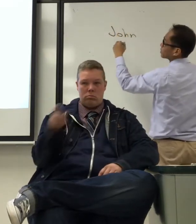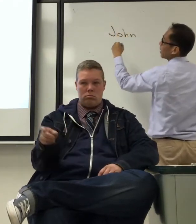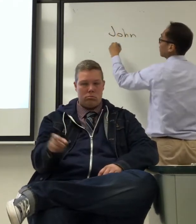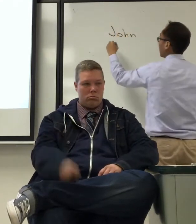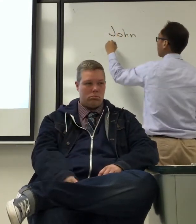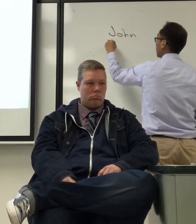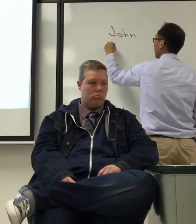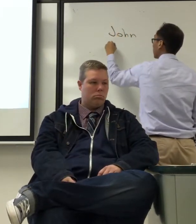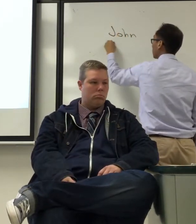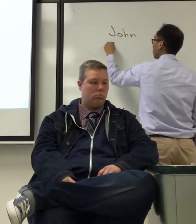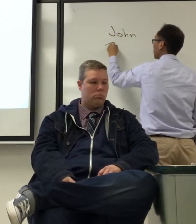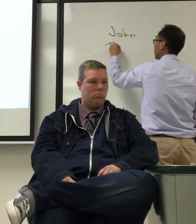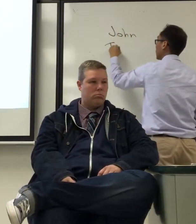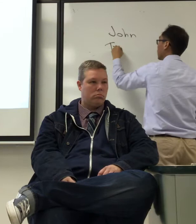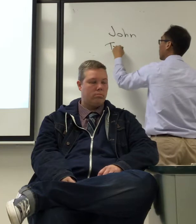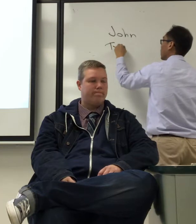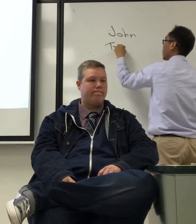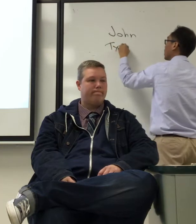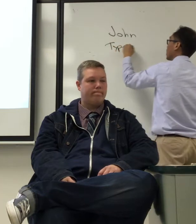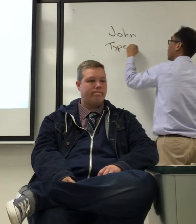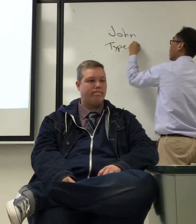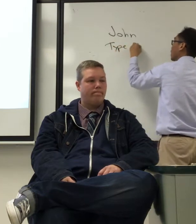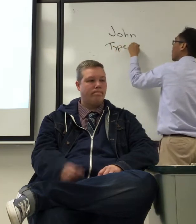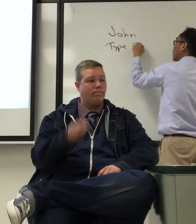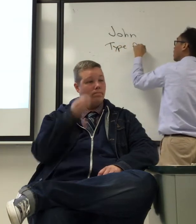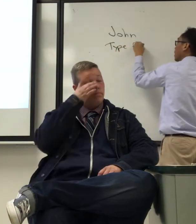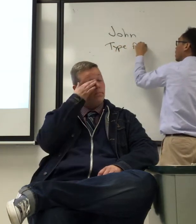John is type AB negative.